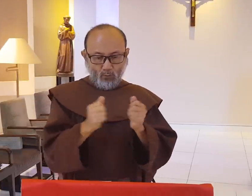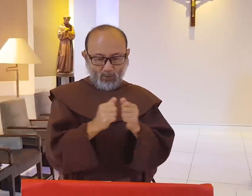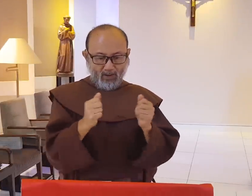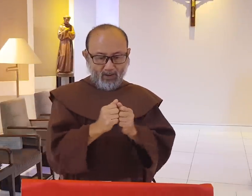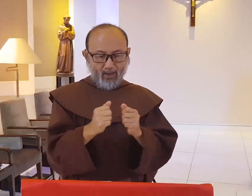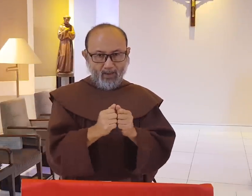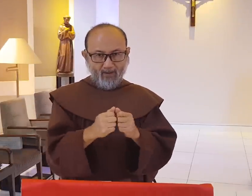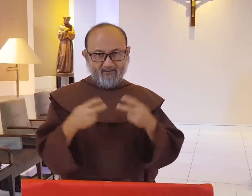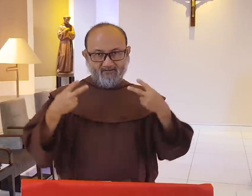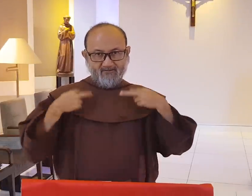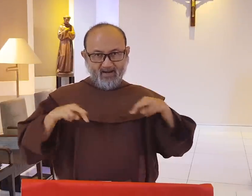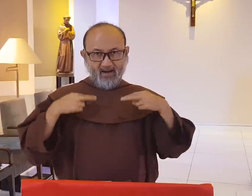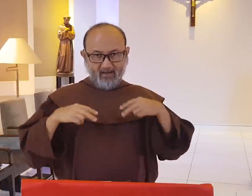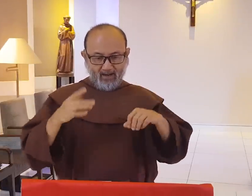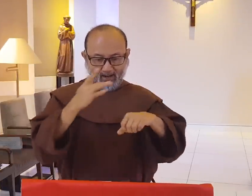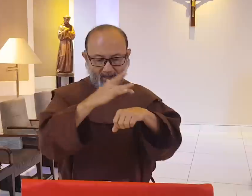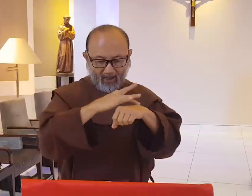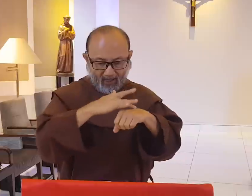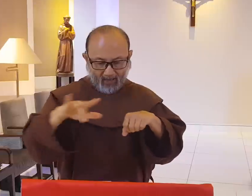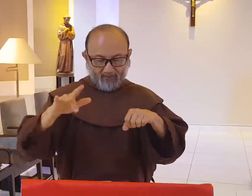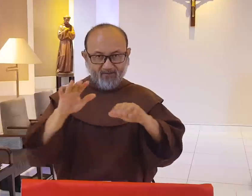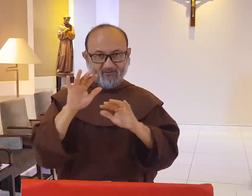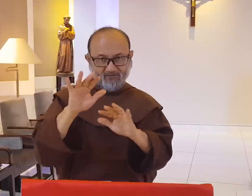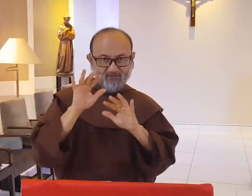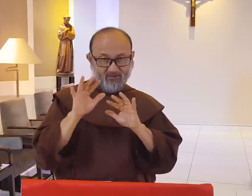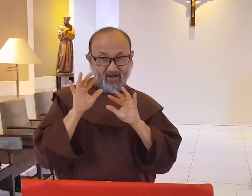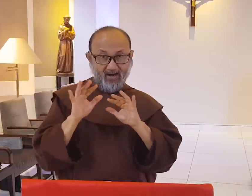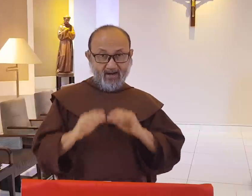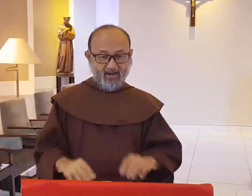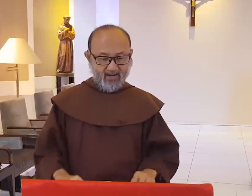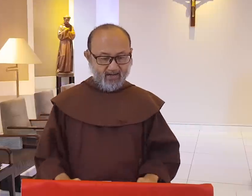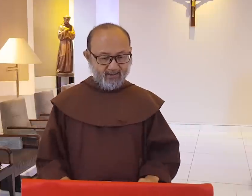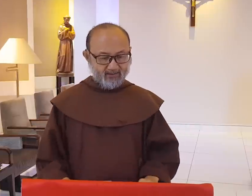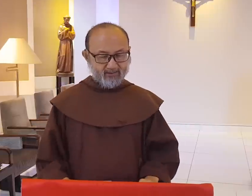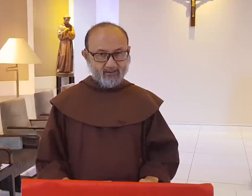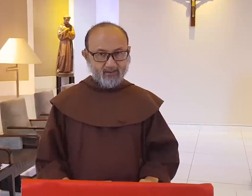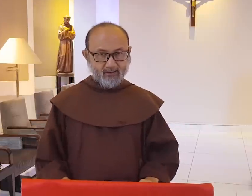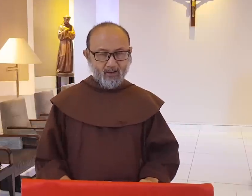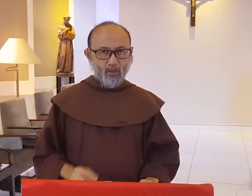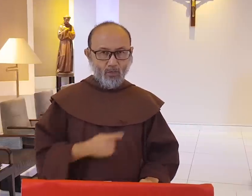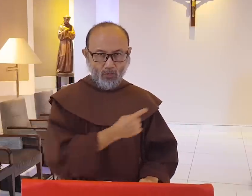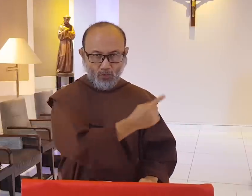faith and religious people with vain, empty fears.